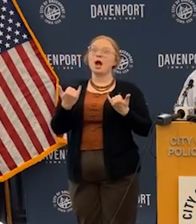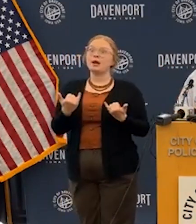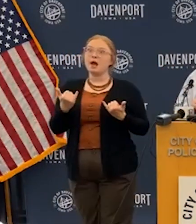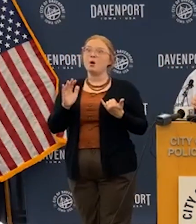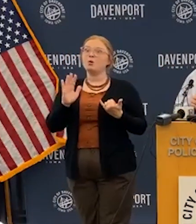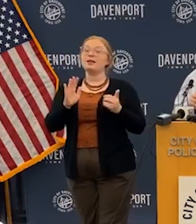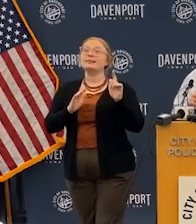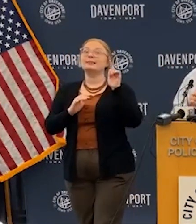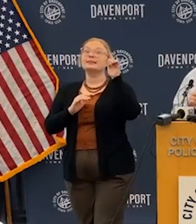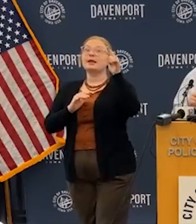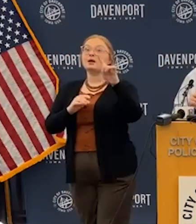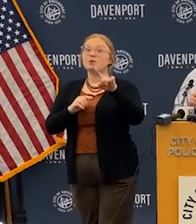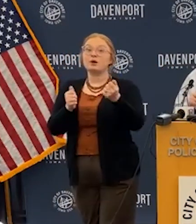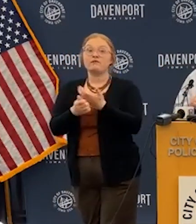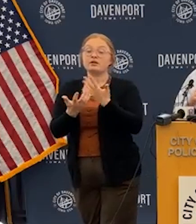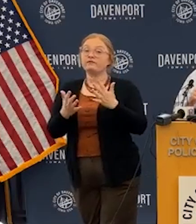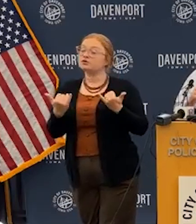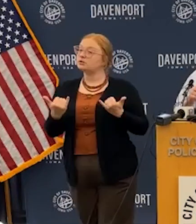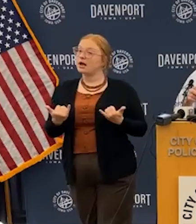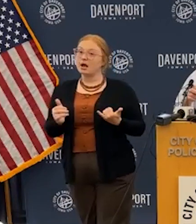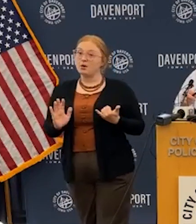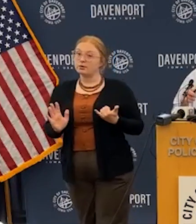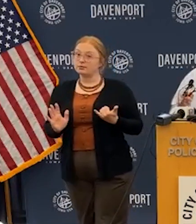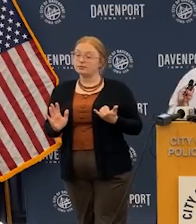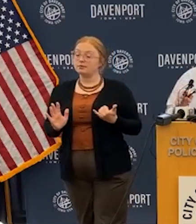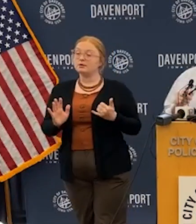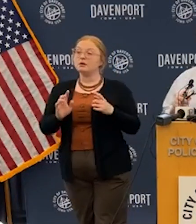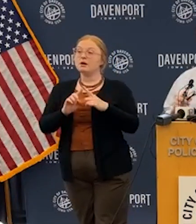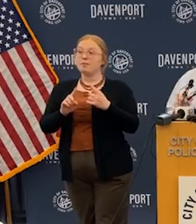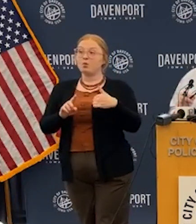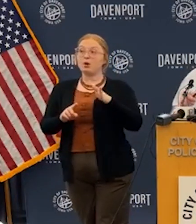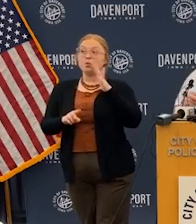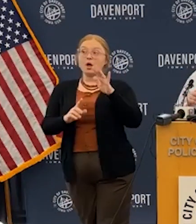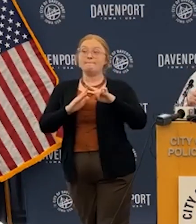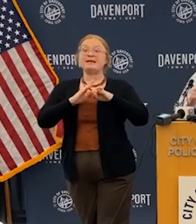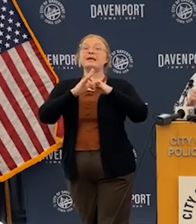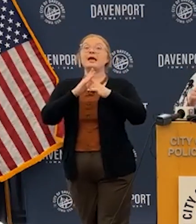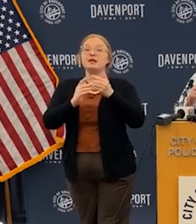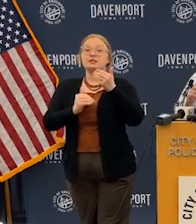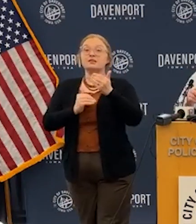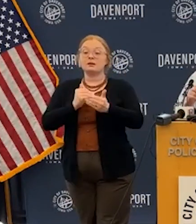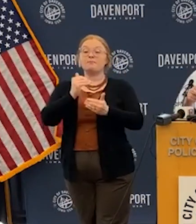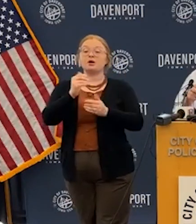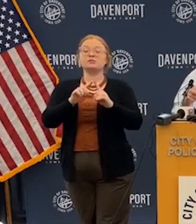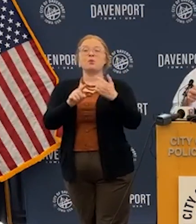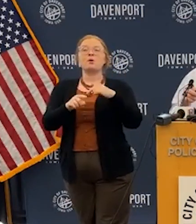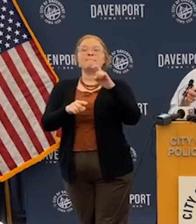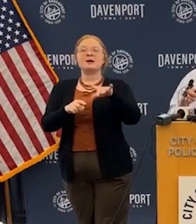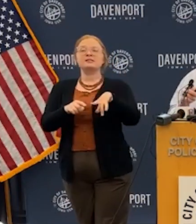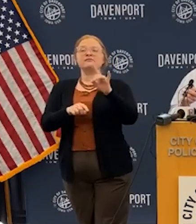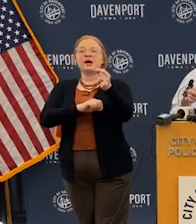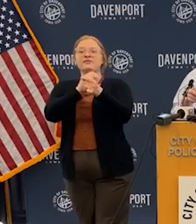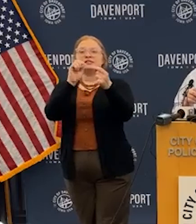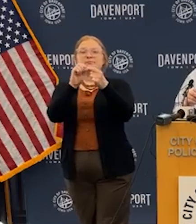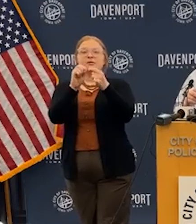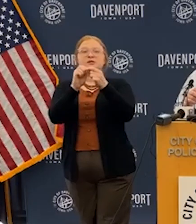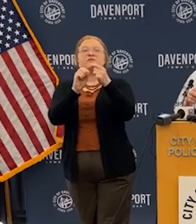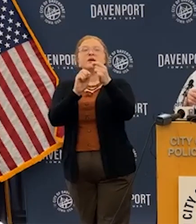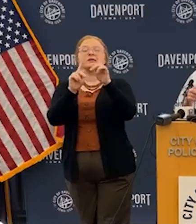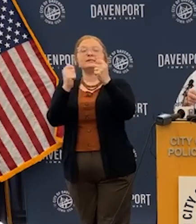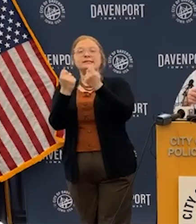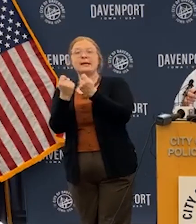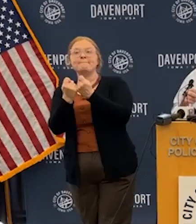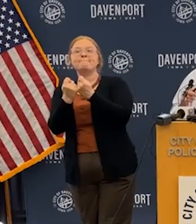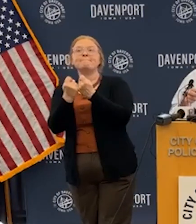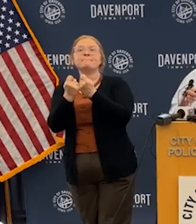But what we are going to work to do this, but we want to find particular folks. And I'll just say we are reaching out to a